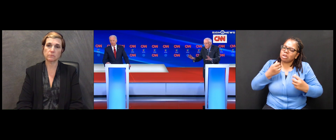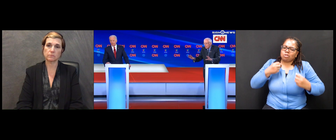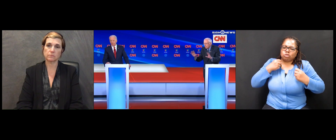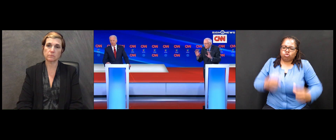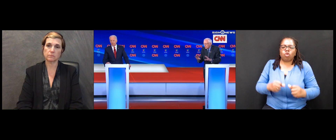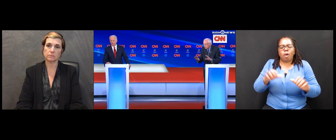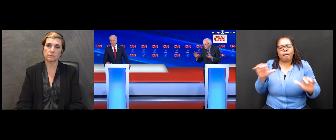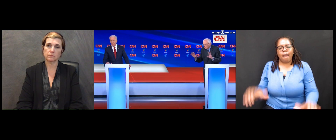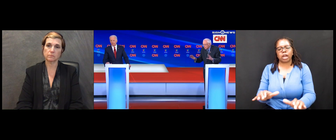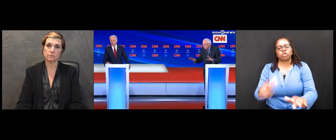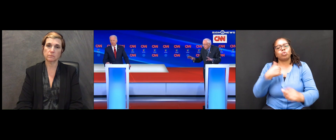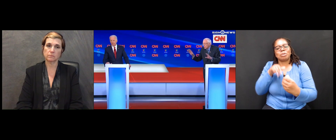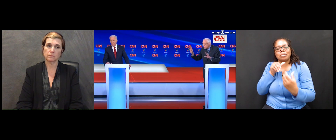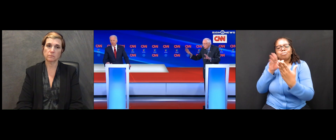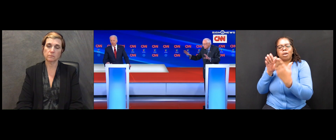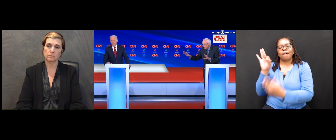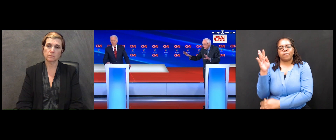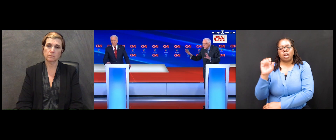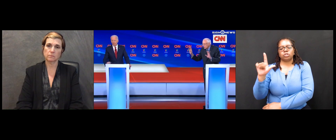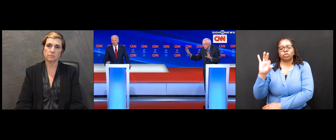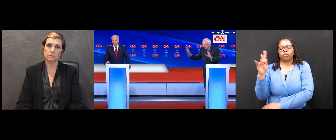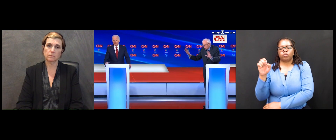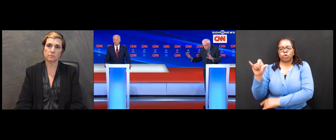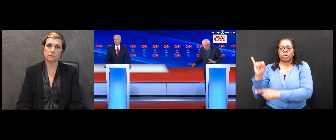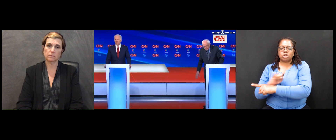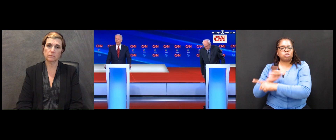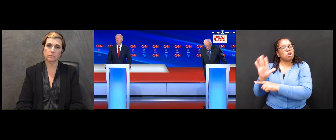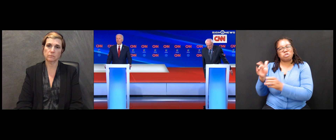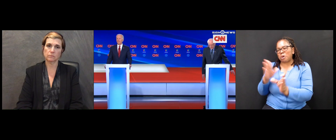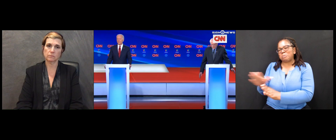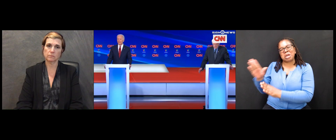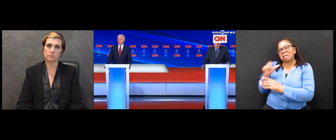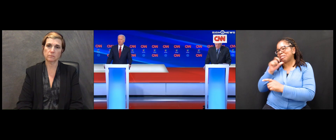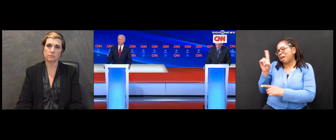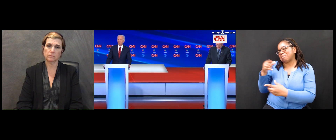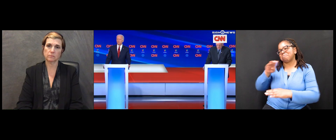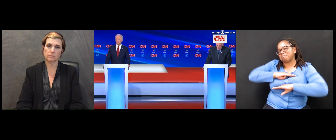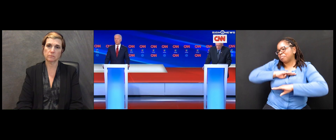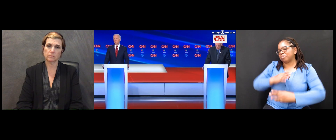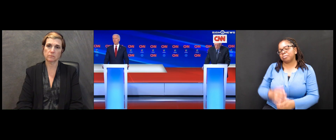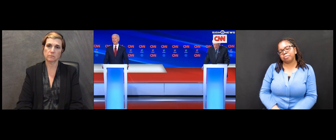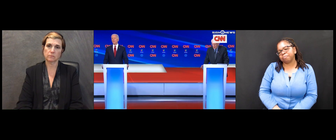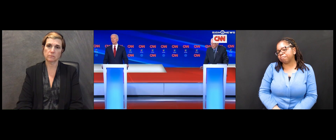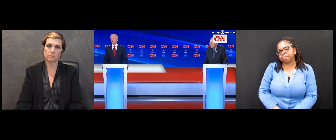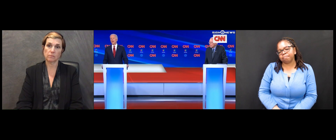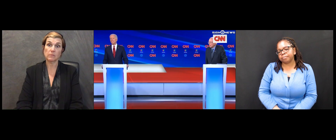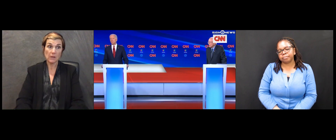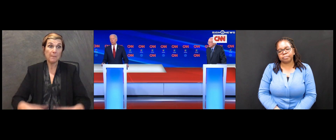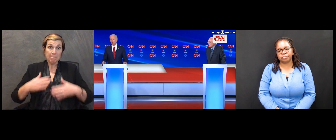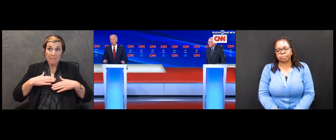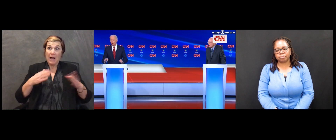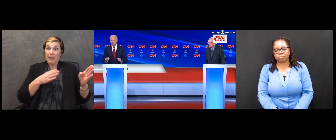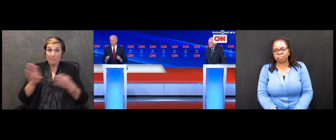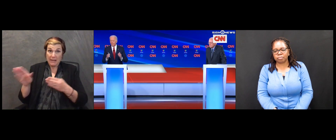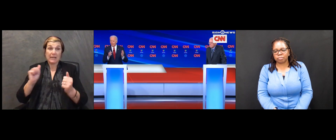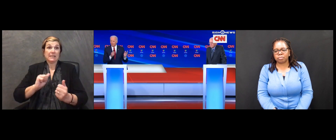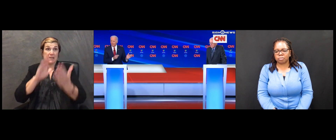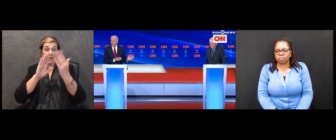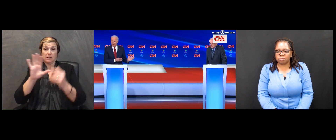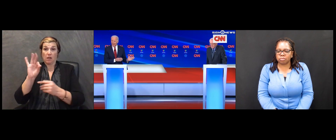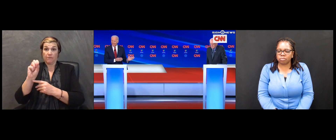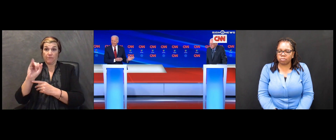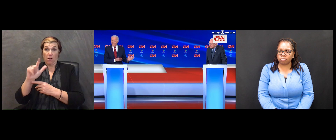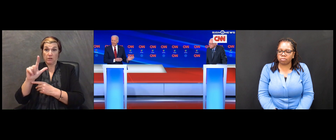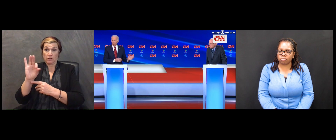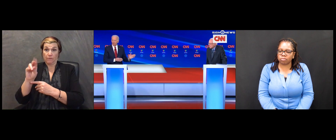got to take on the fossil fuel industry. Your plan does not do that. My plan takes on the fossil fuel industry and it unites the world. He just got